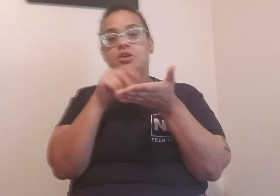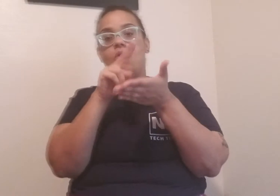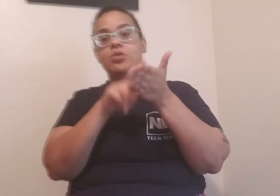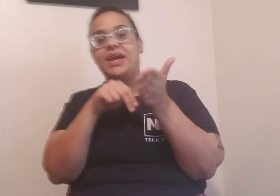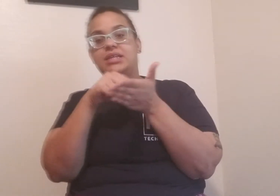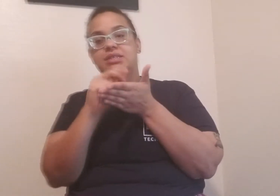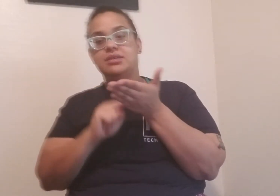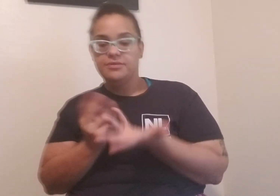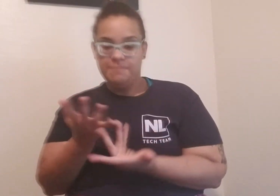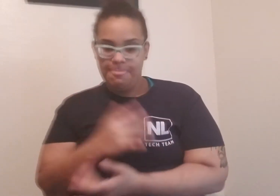or paint.